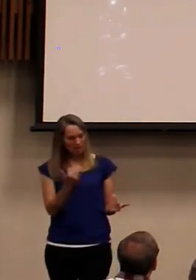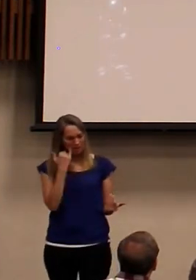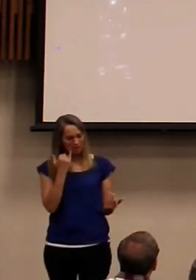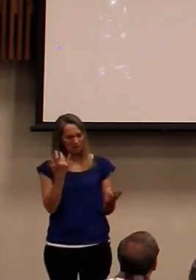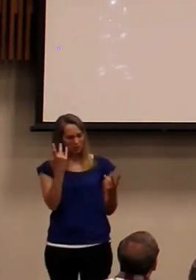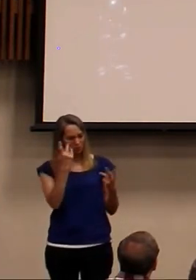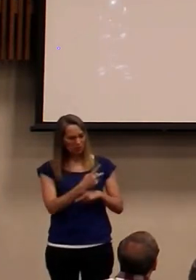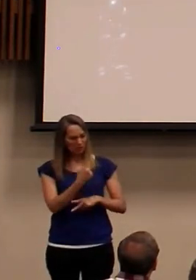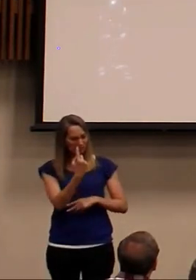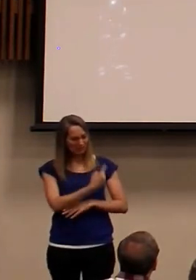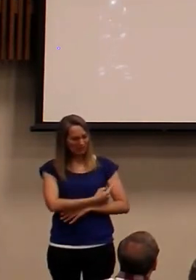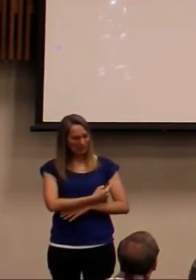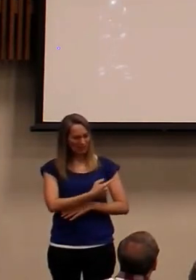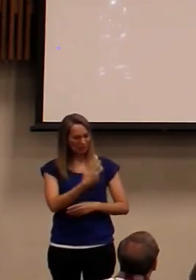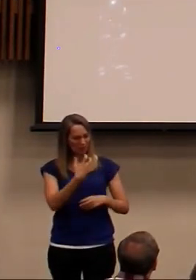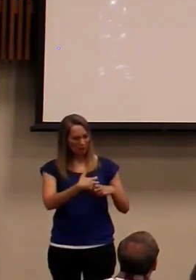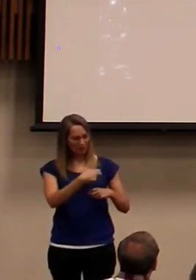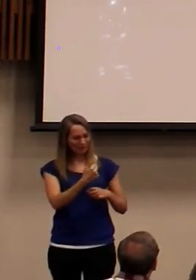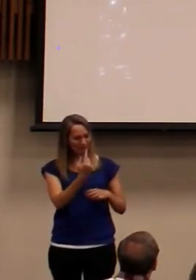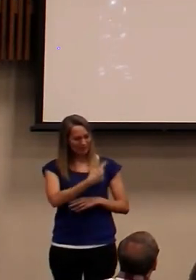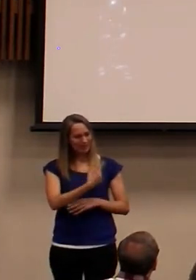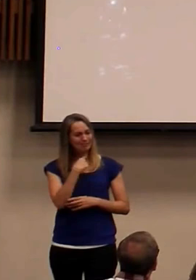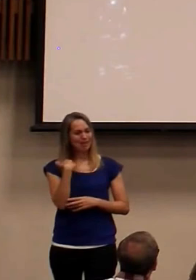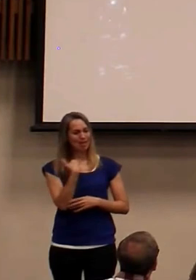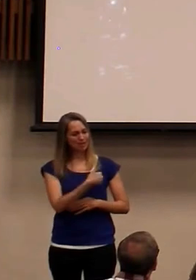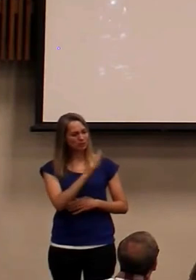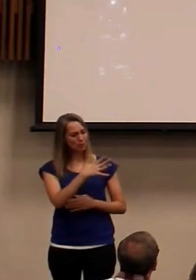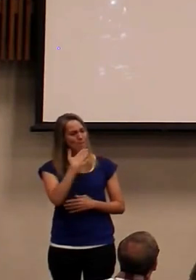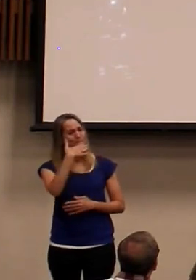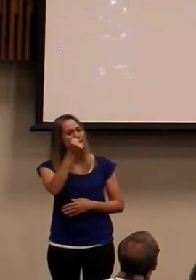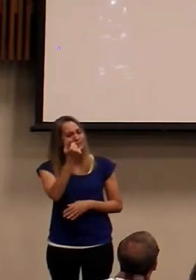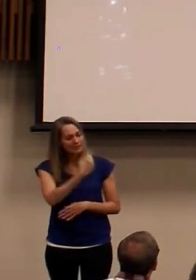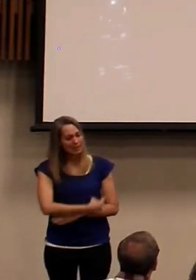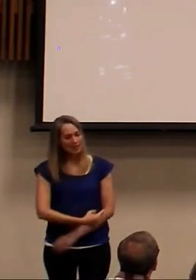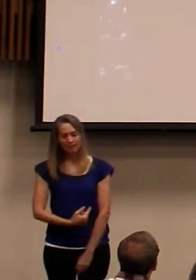your best day." And he said, "I was 9 years old.